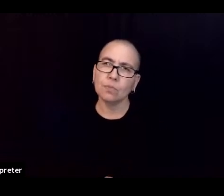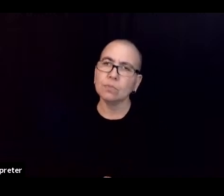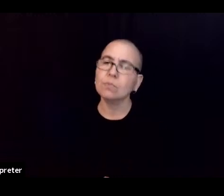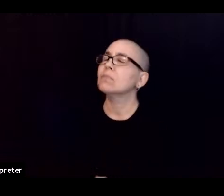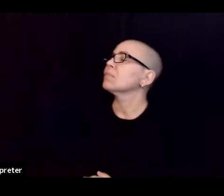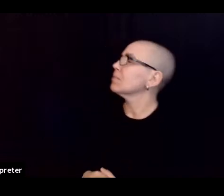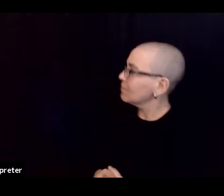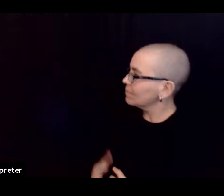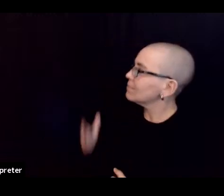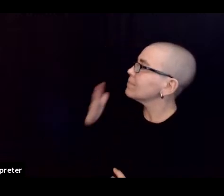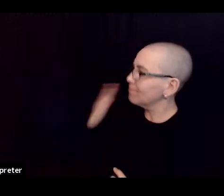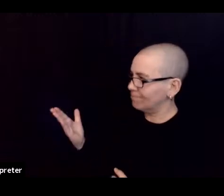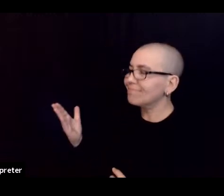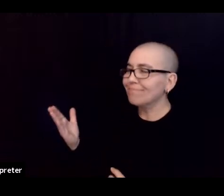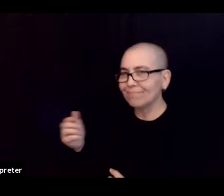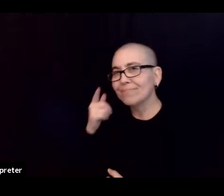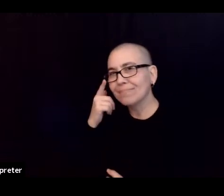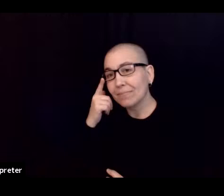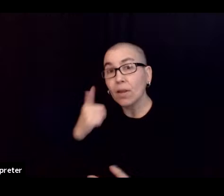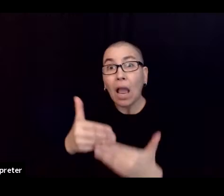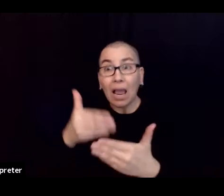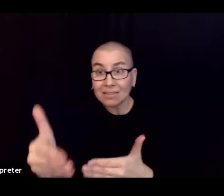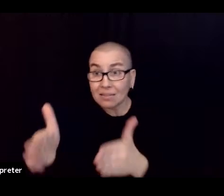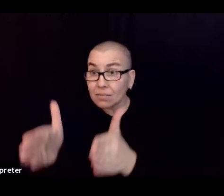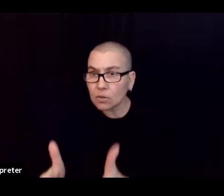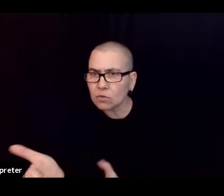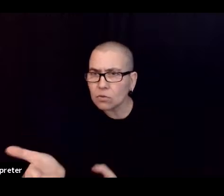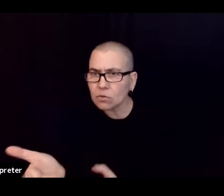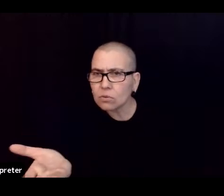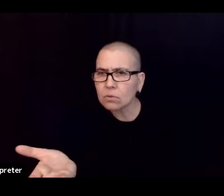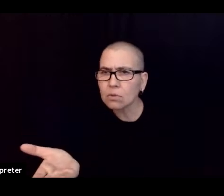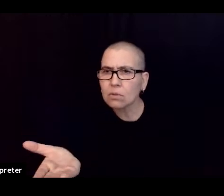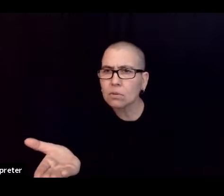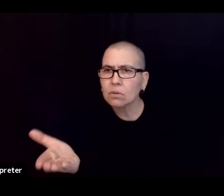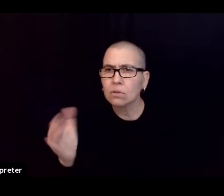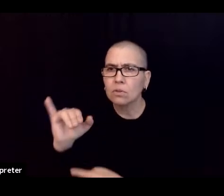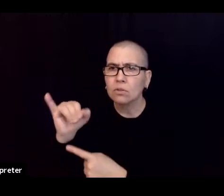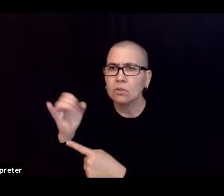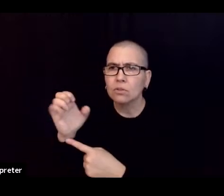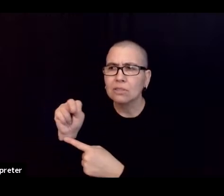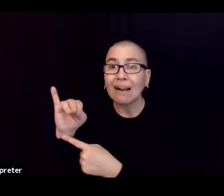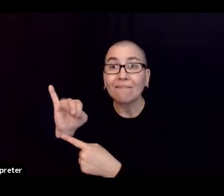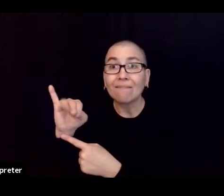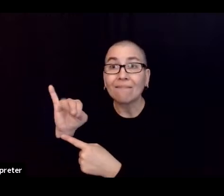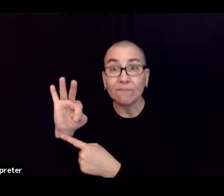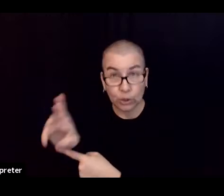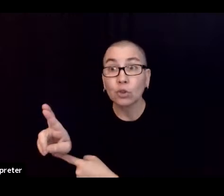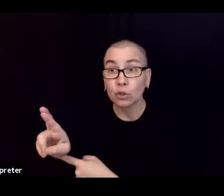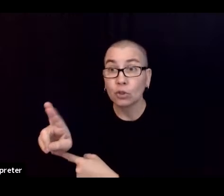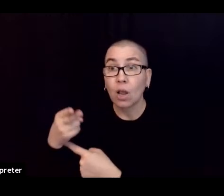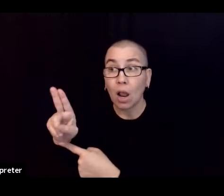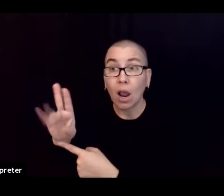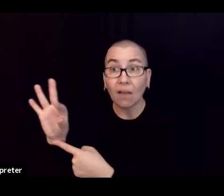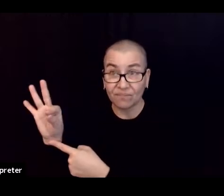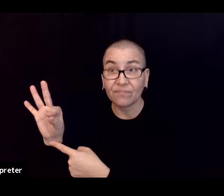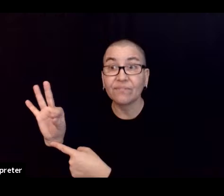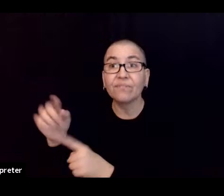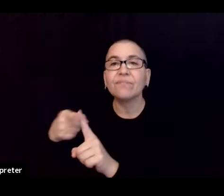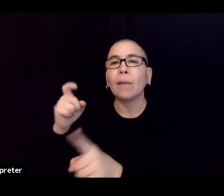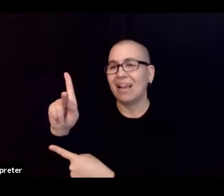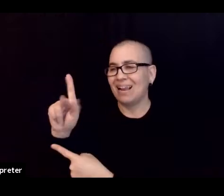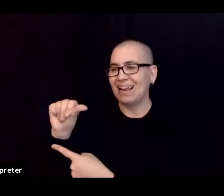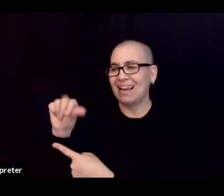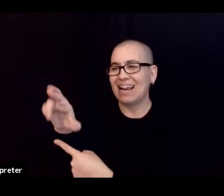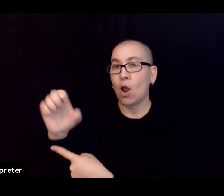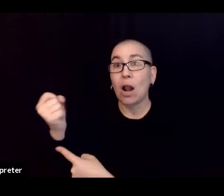Your next question comes from the line of Jennifer Hoff from KARE 11. Your line is now open.